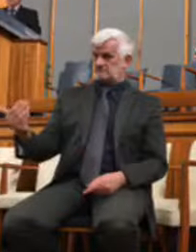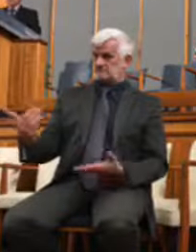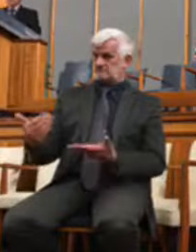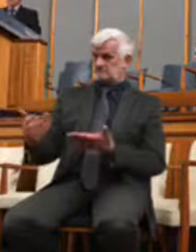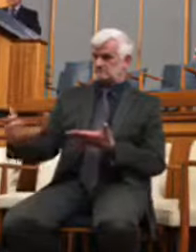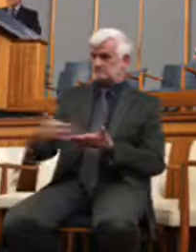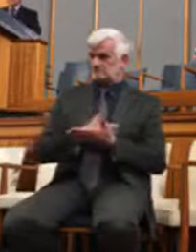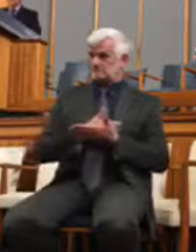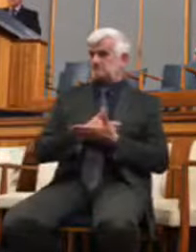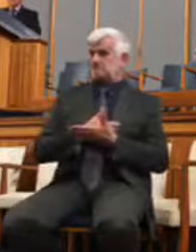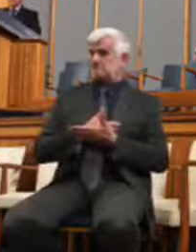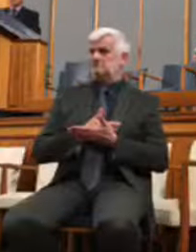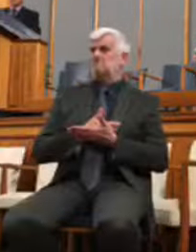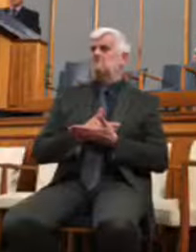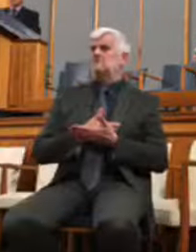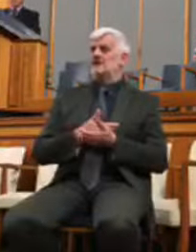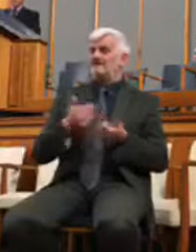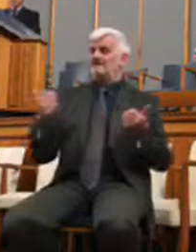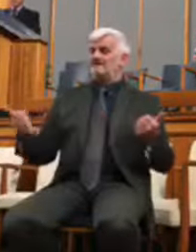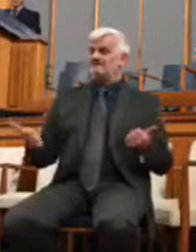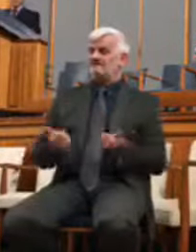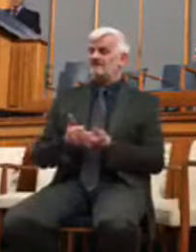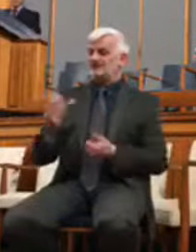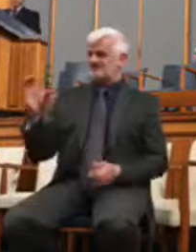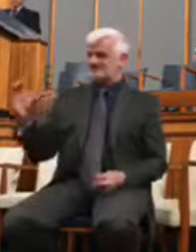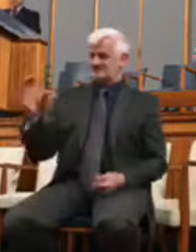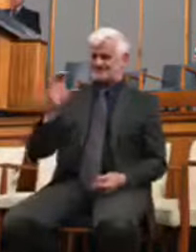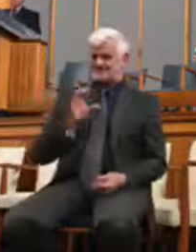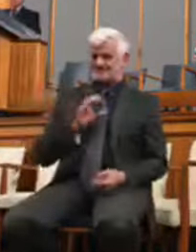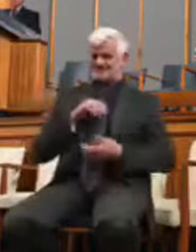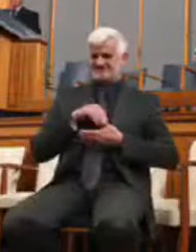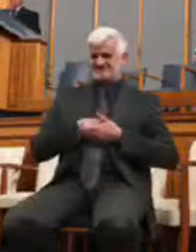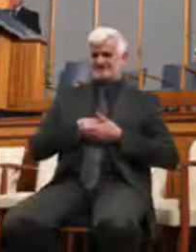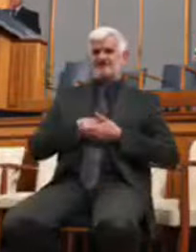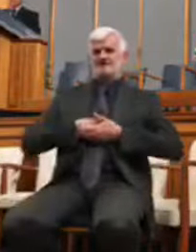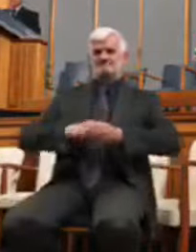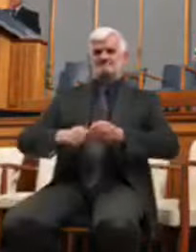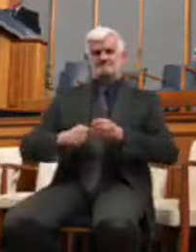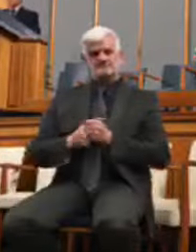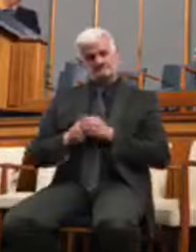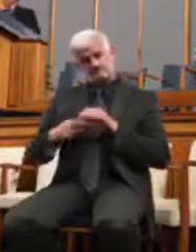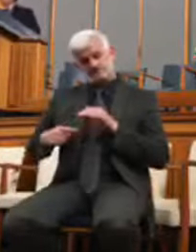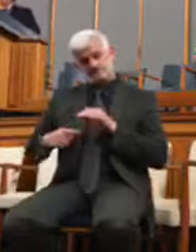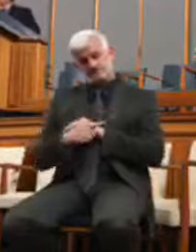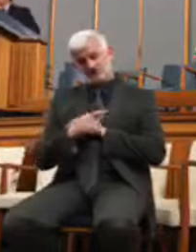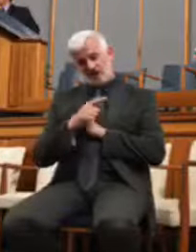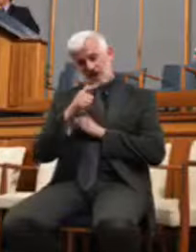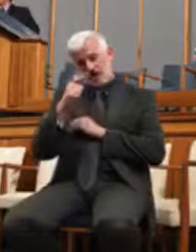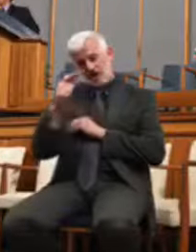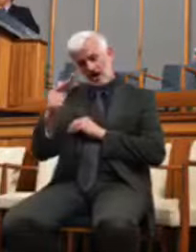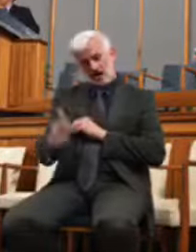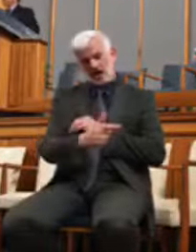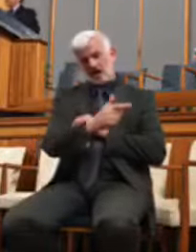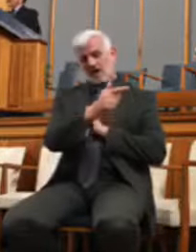I wouldn't dare give you the whole account. But there, in the far country, he came to his senses. And you know what he